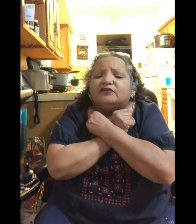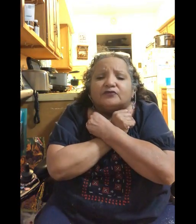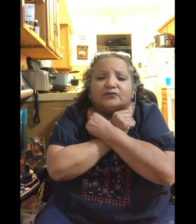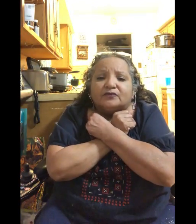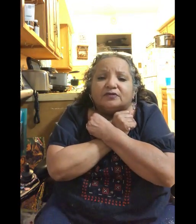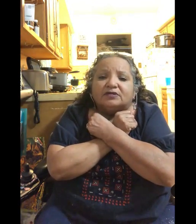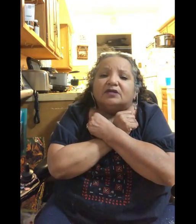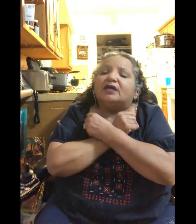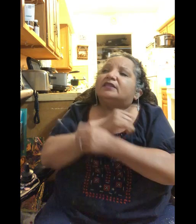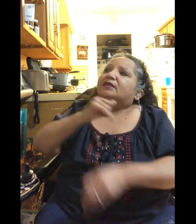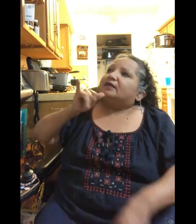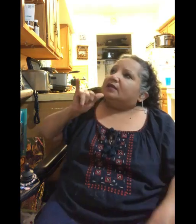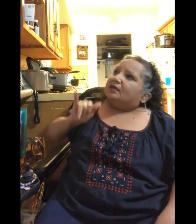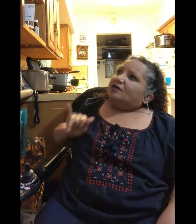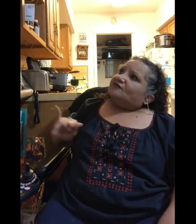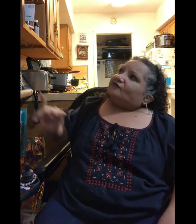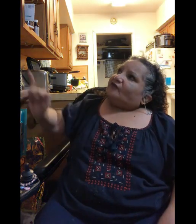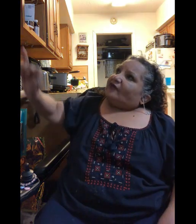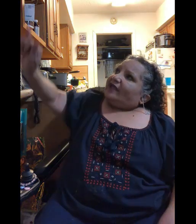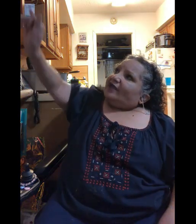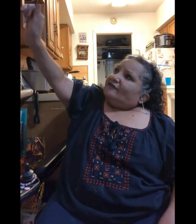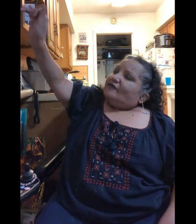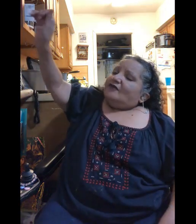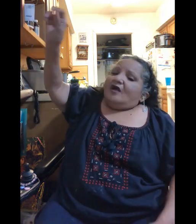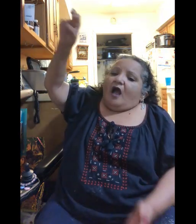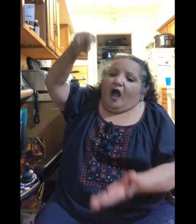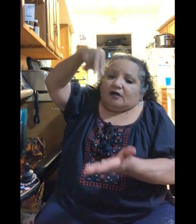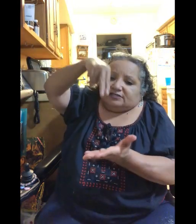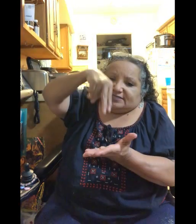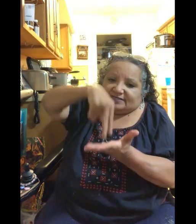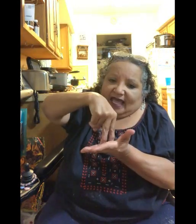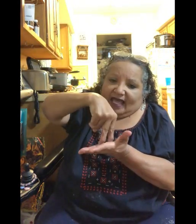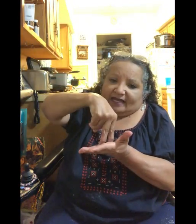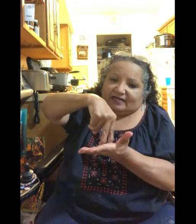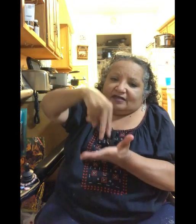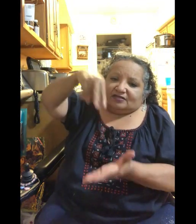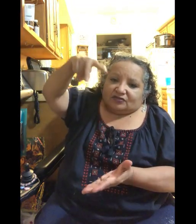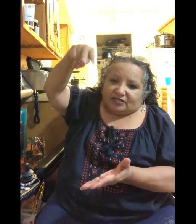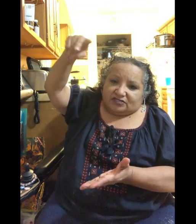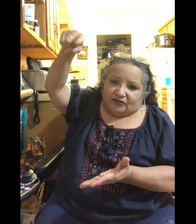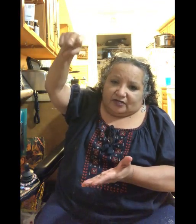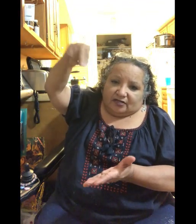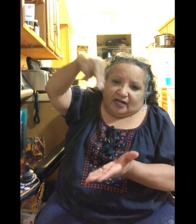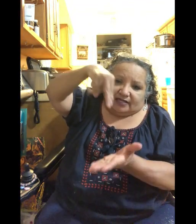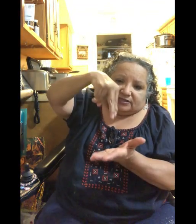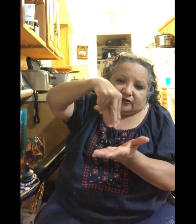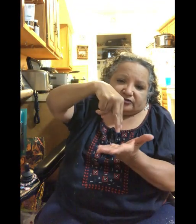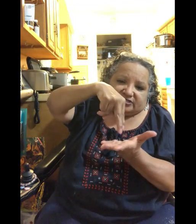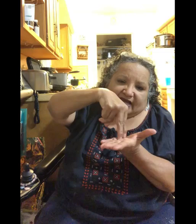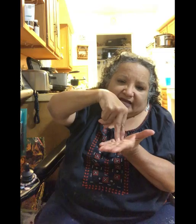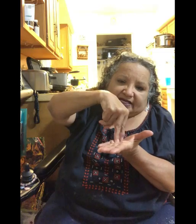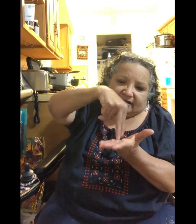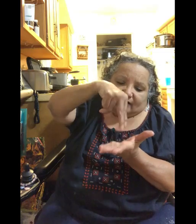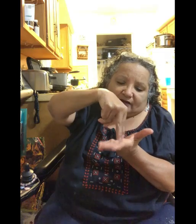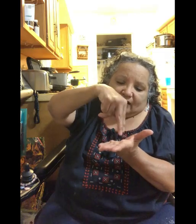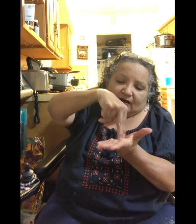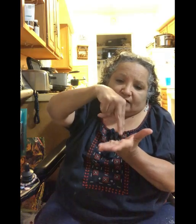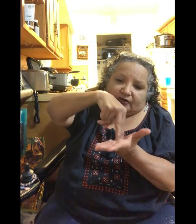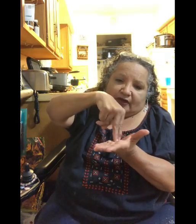you. And then again, forever I'll stand. So these are your little legs and they're standing on your